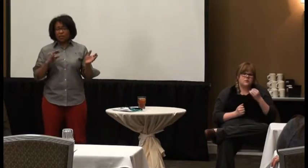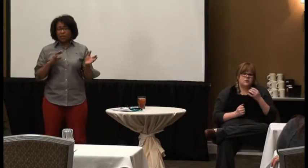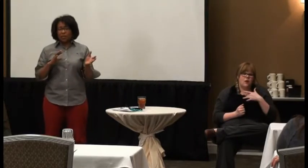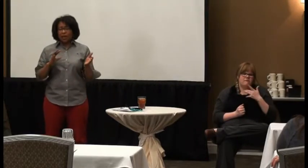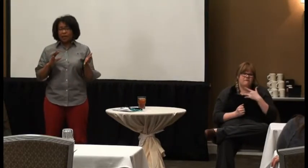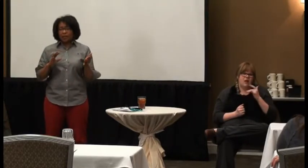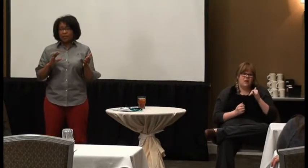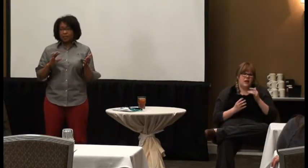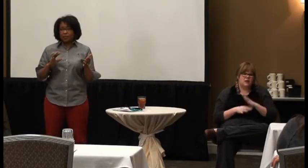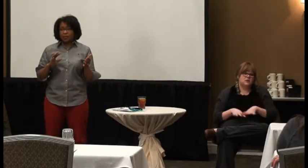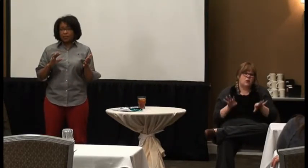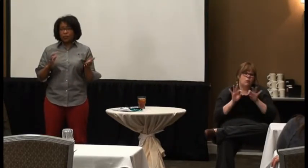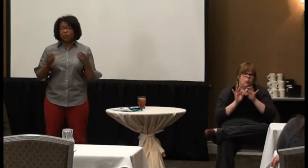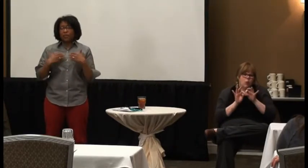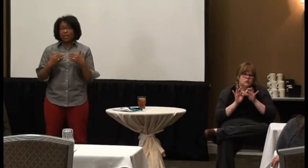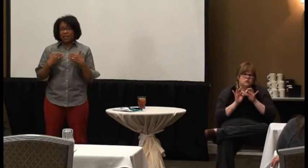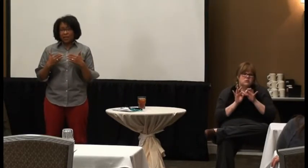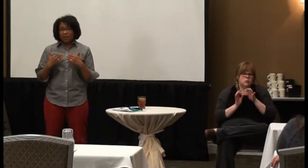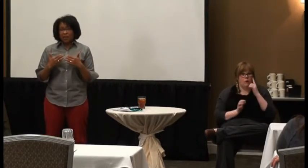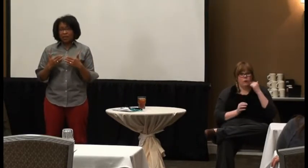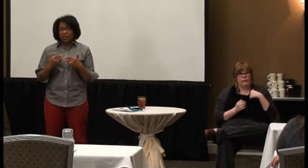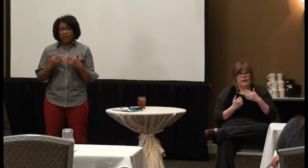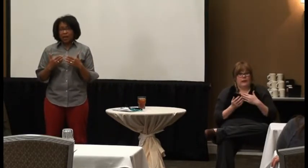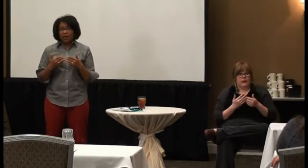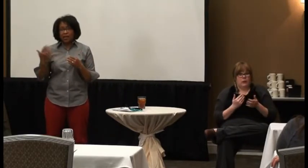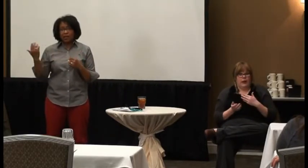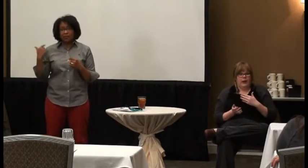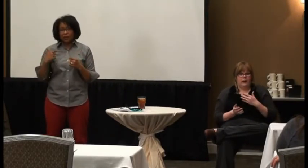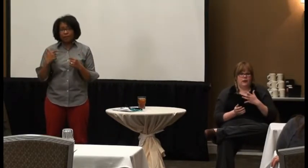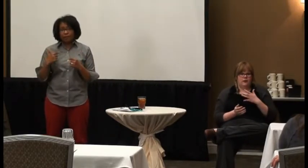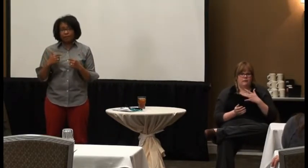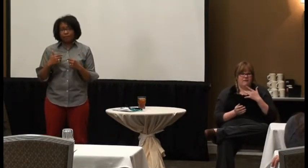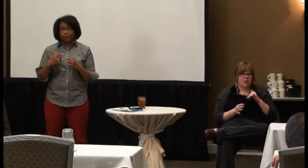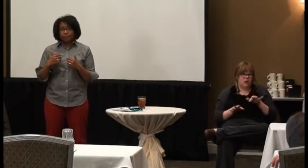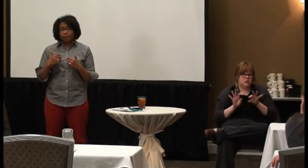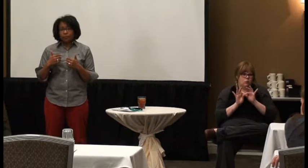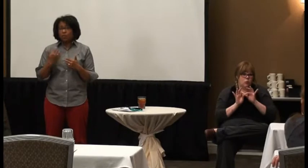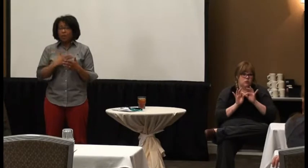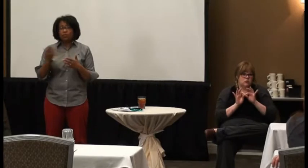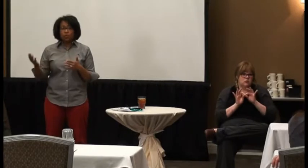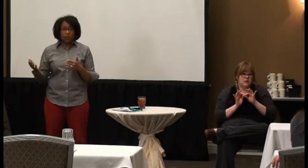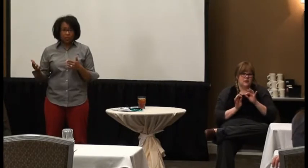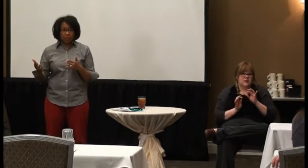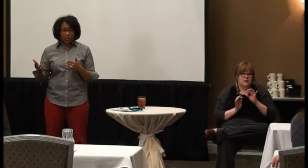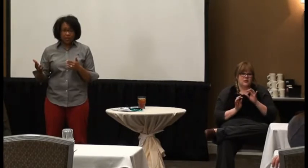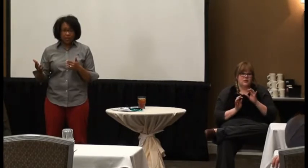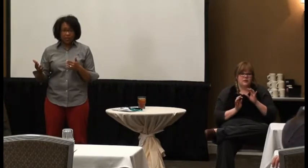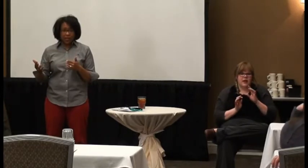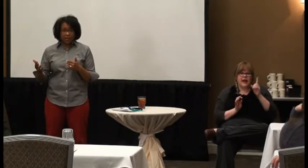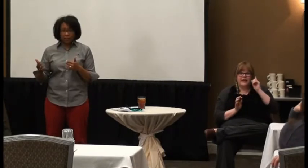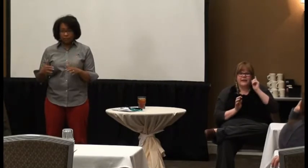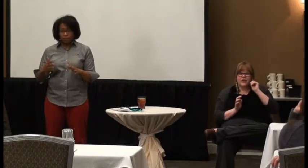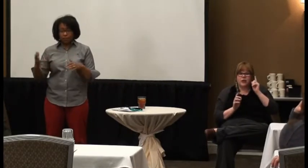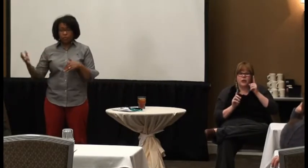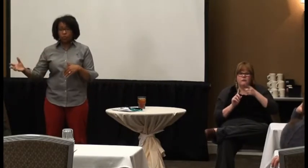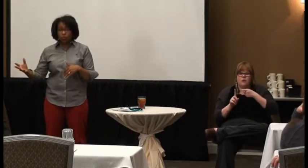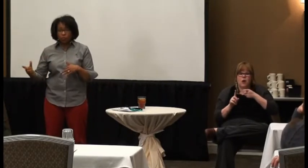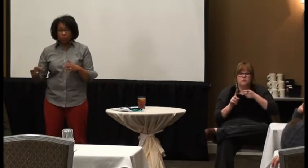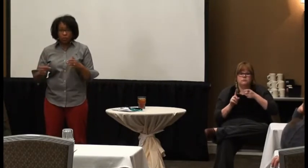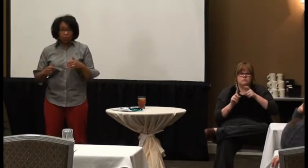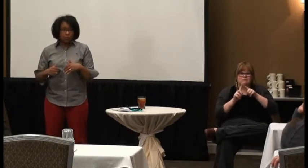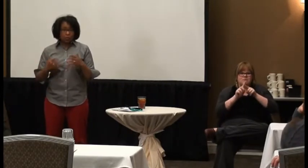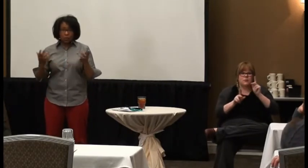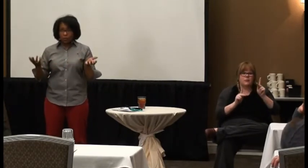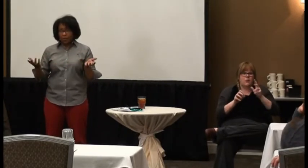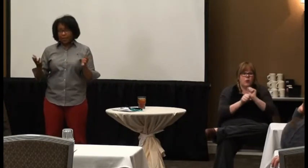important that, for me anyway, that I hear from whomever is working with that kid at